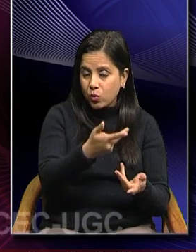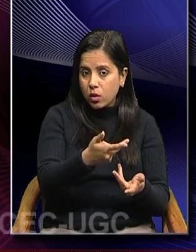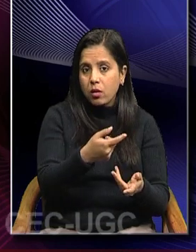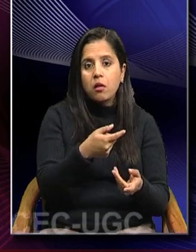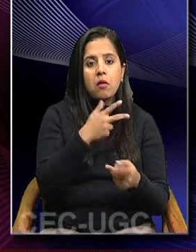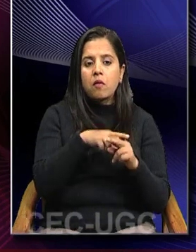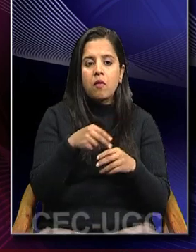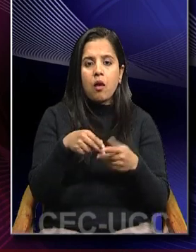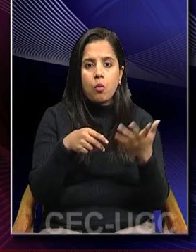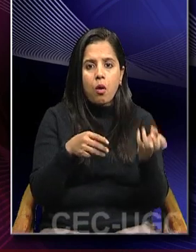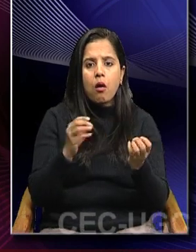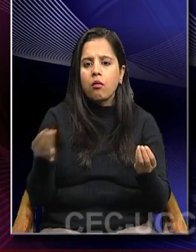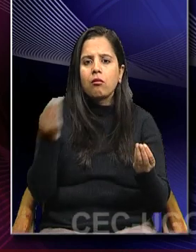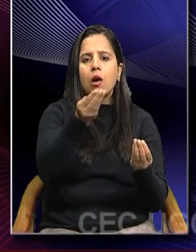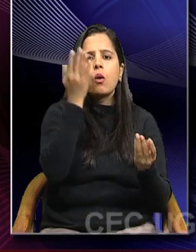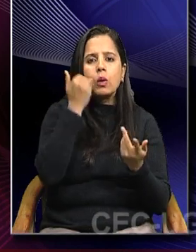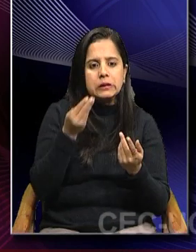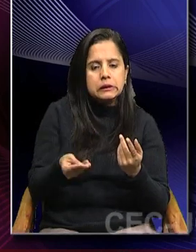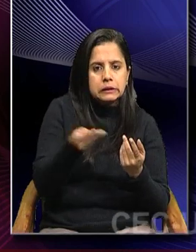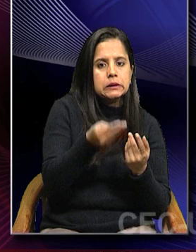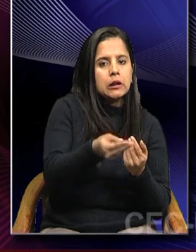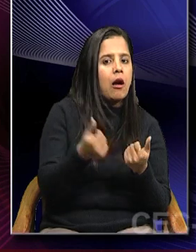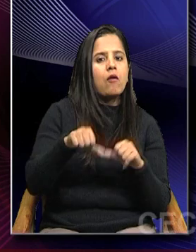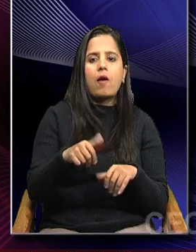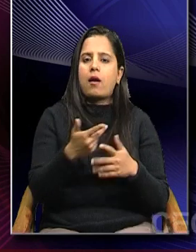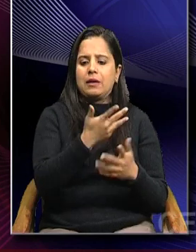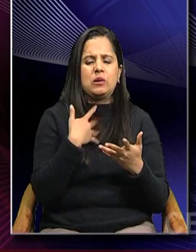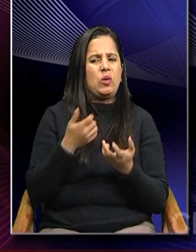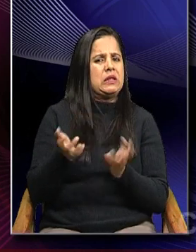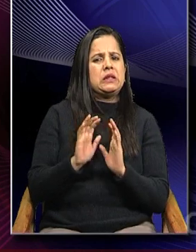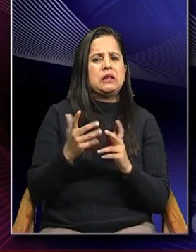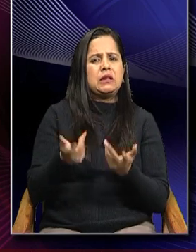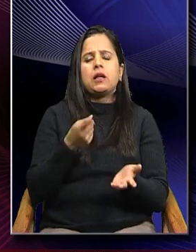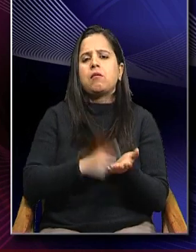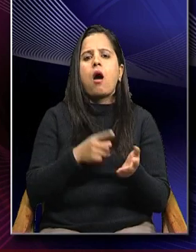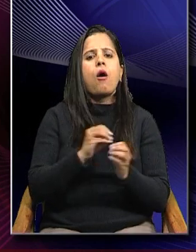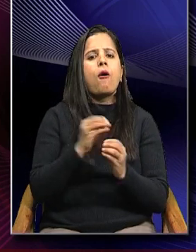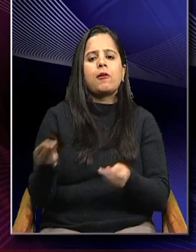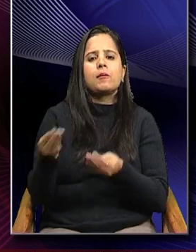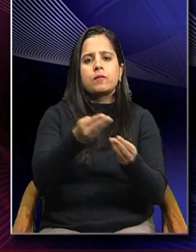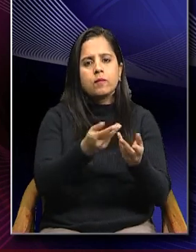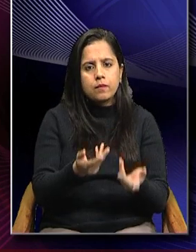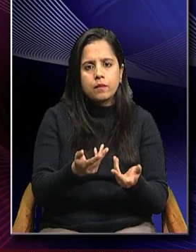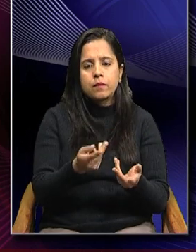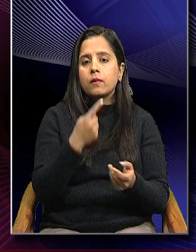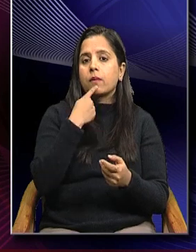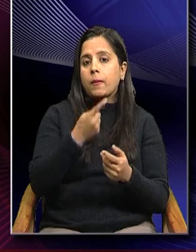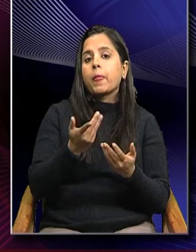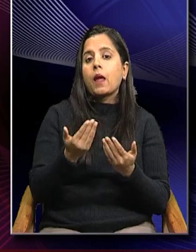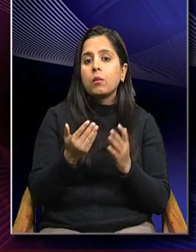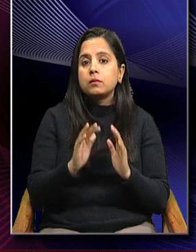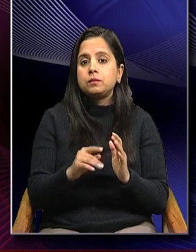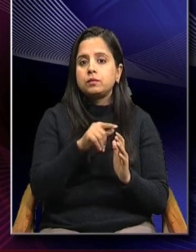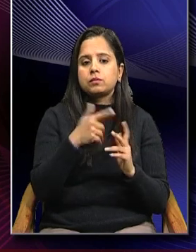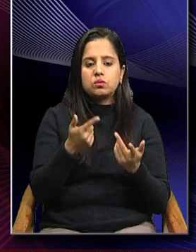want, why to offer? Why to offer a product which is not at all in demand, and then saying that there is a